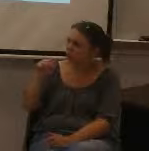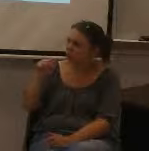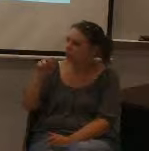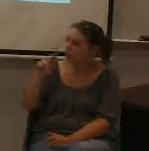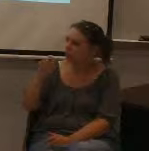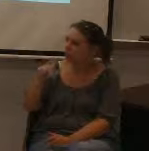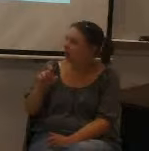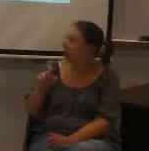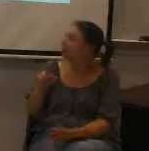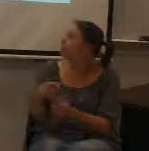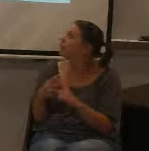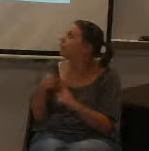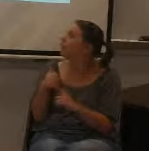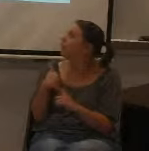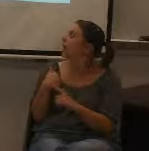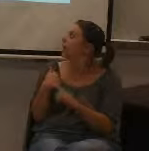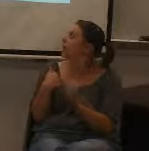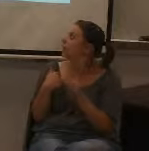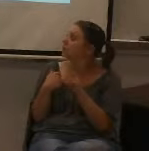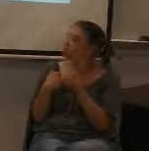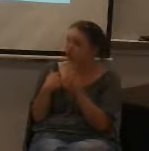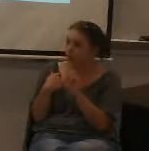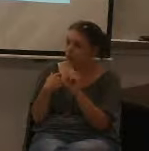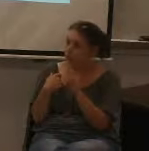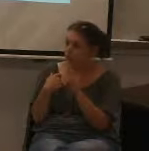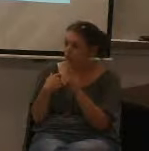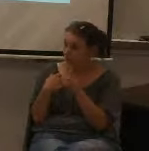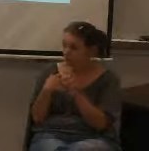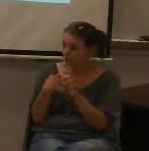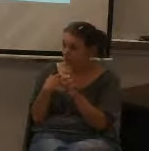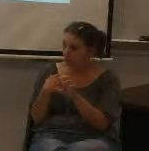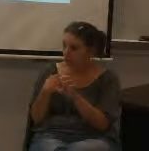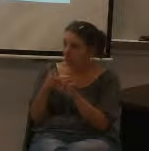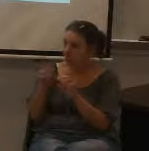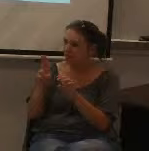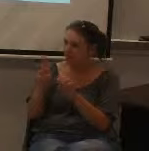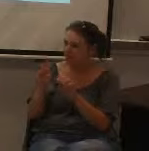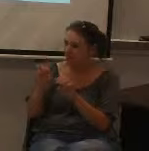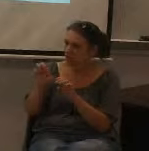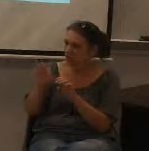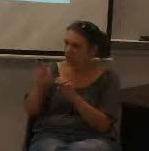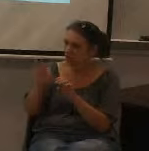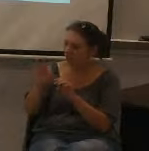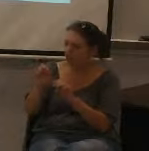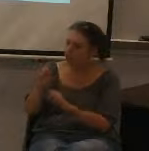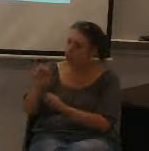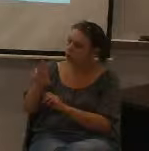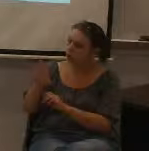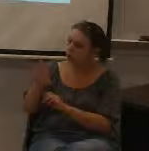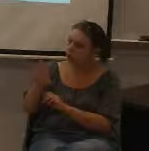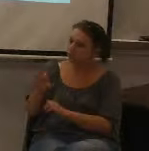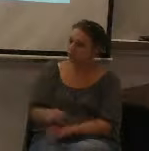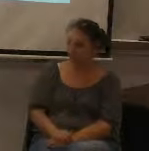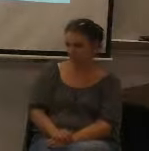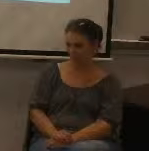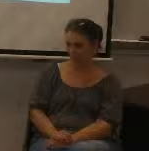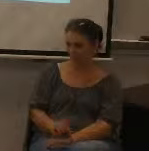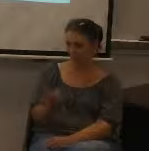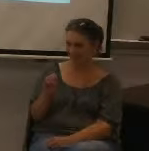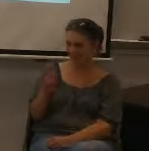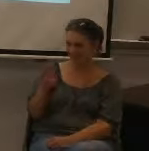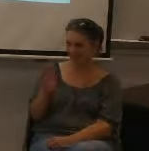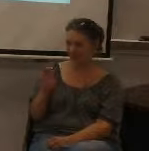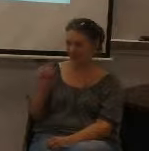or surface, and much of it eventually will make it to the ocean and start the cycle again. So very straightforward.